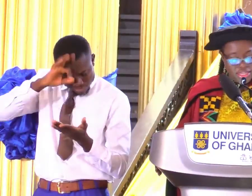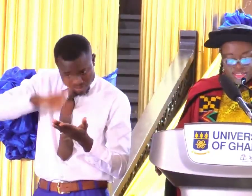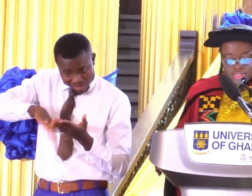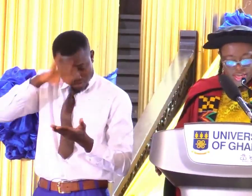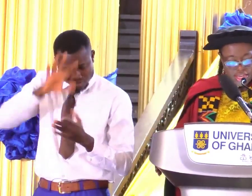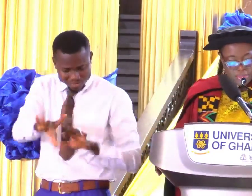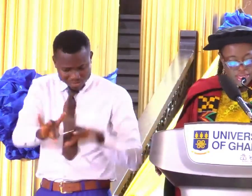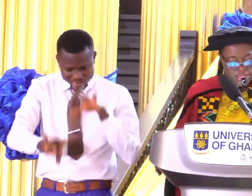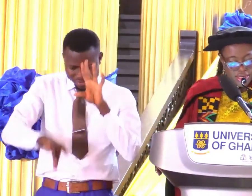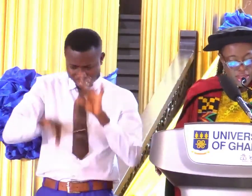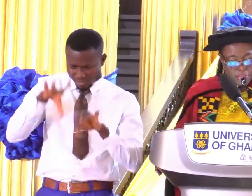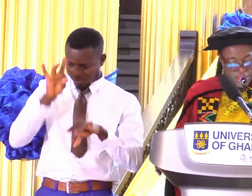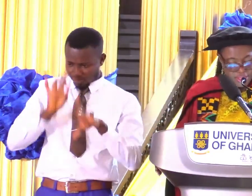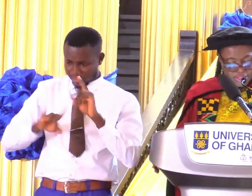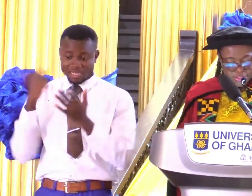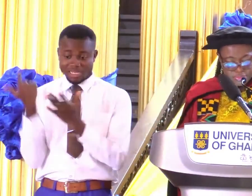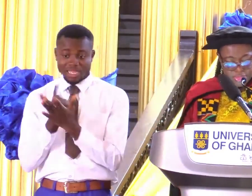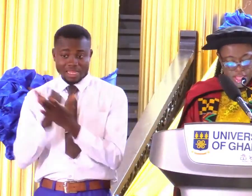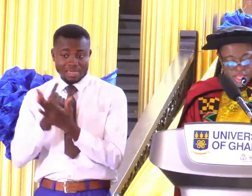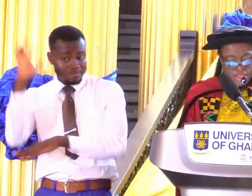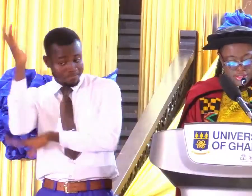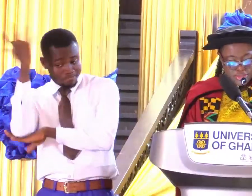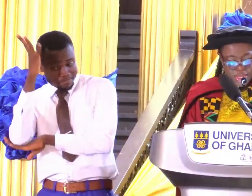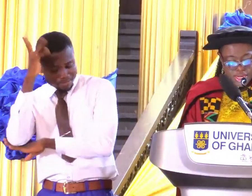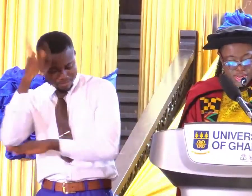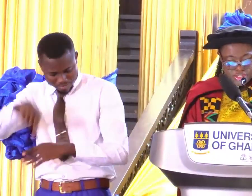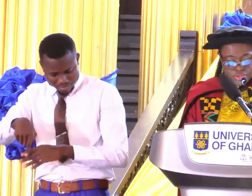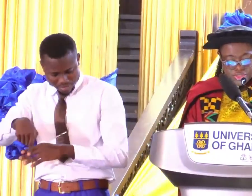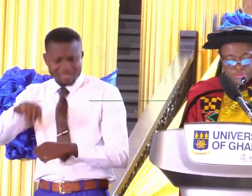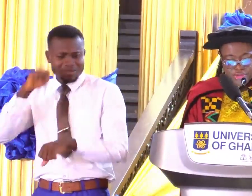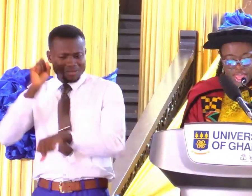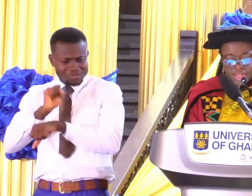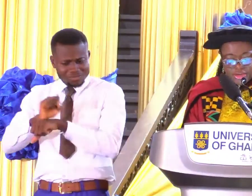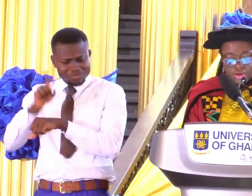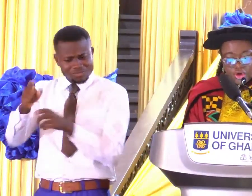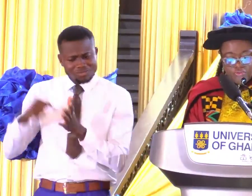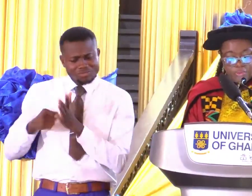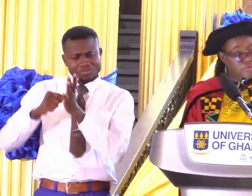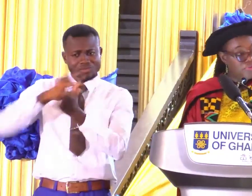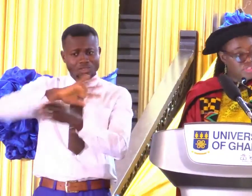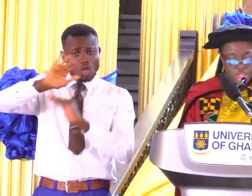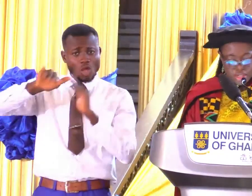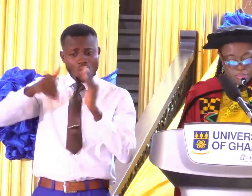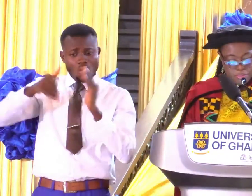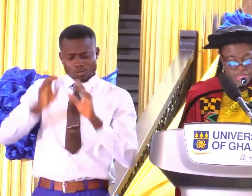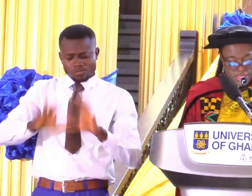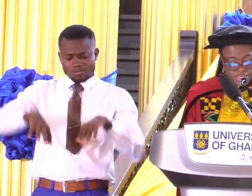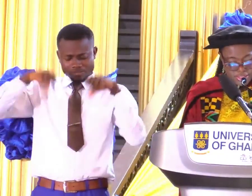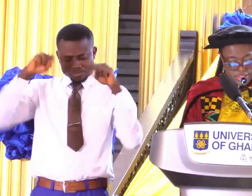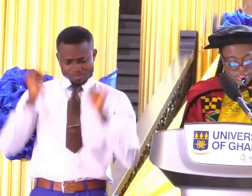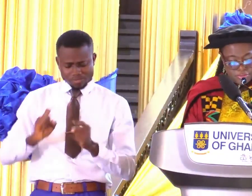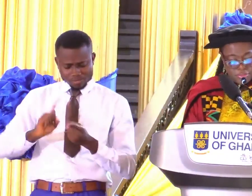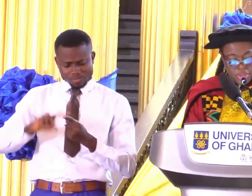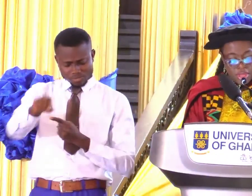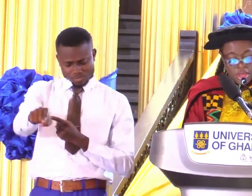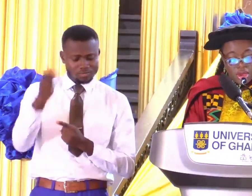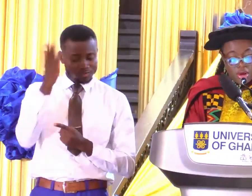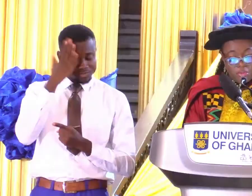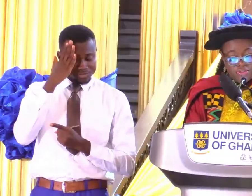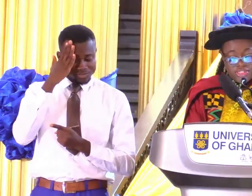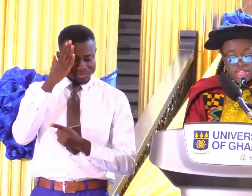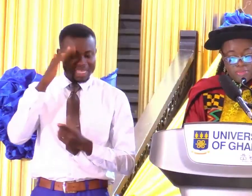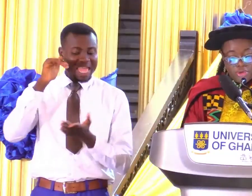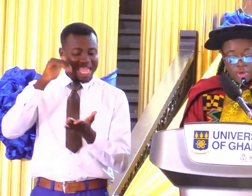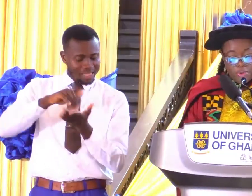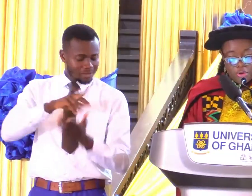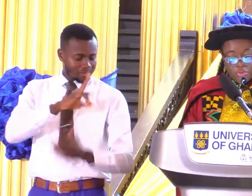selected Ghanaian medicinal plants. This work led to the filing of a provisional patent.